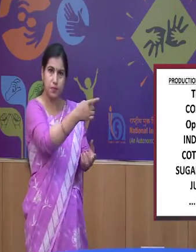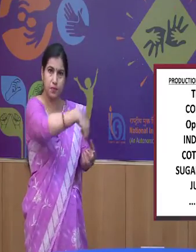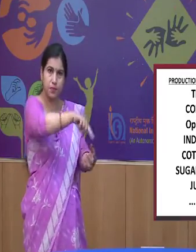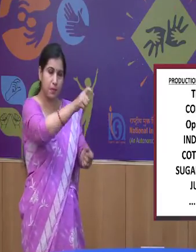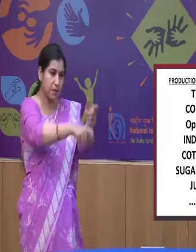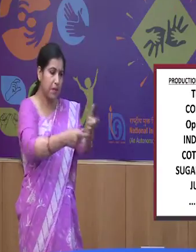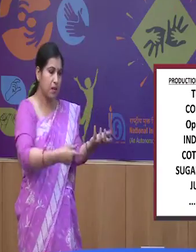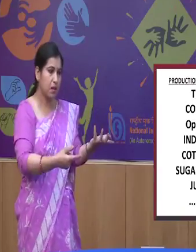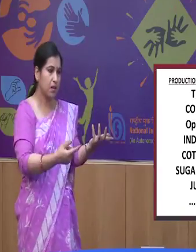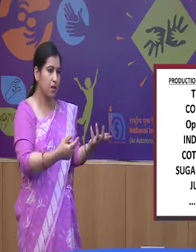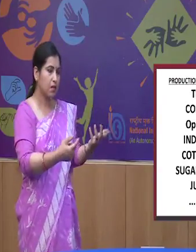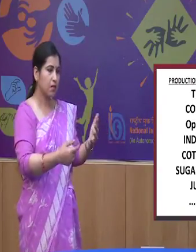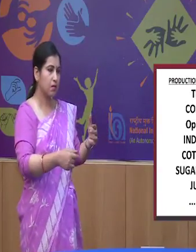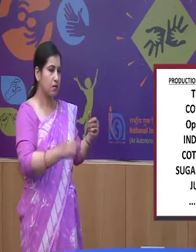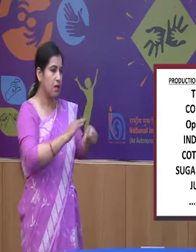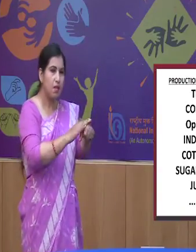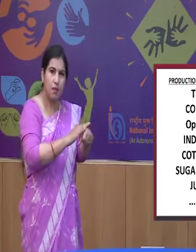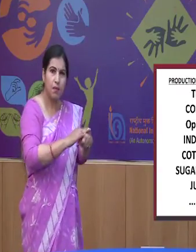were not very good for laborers.